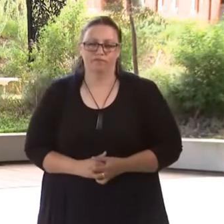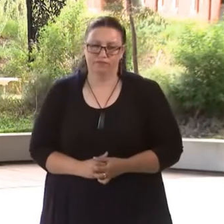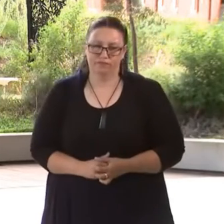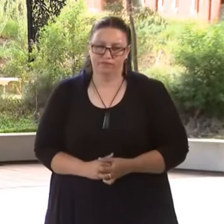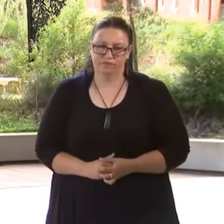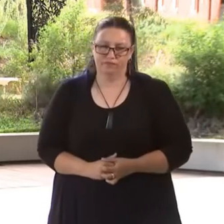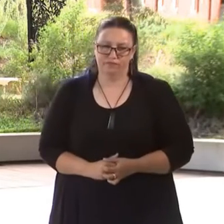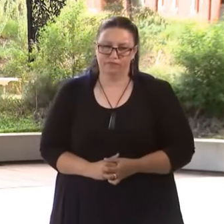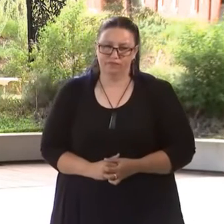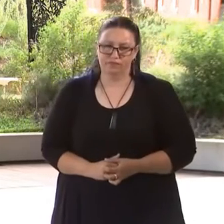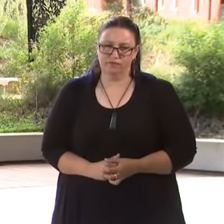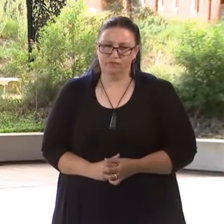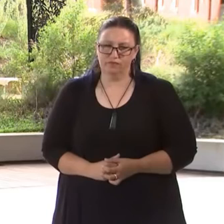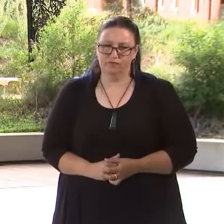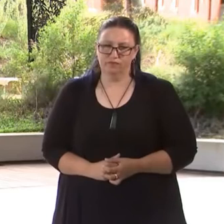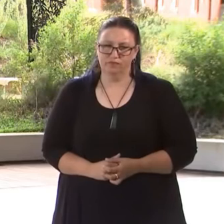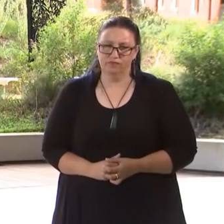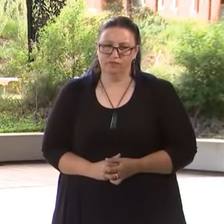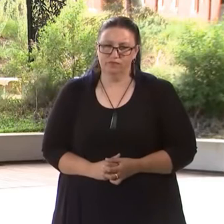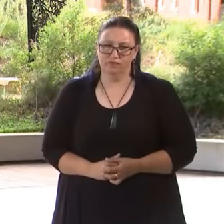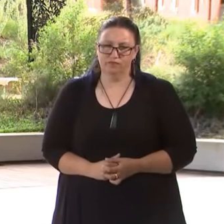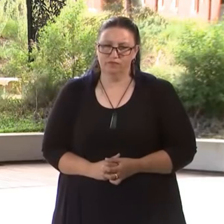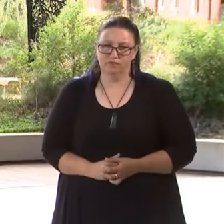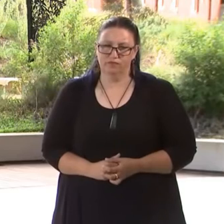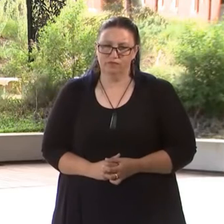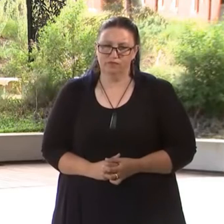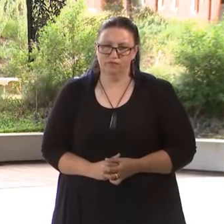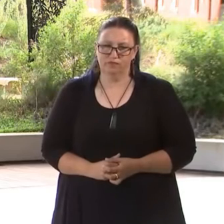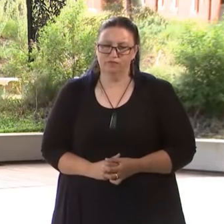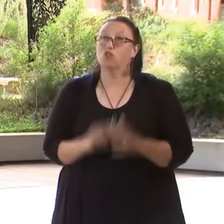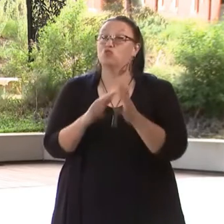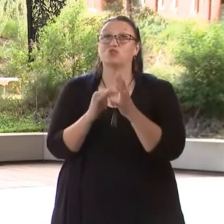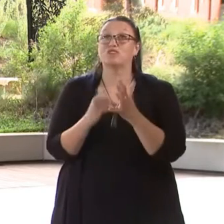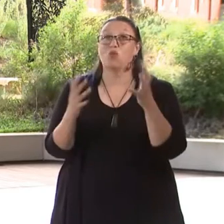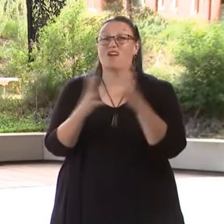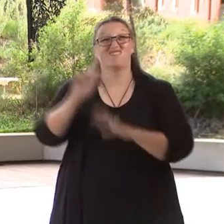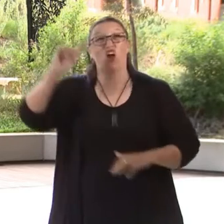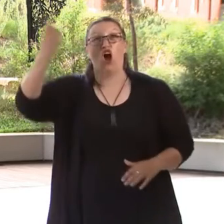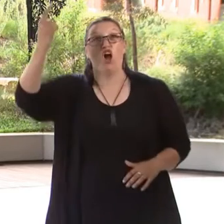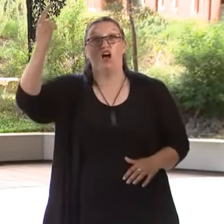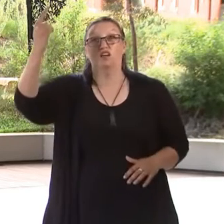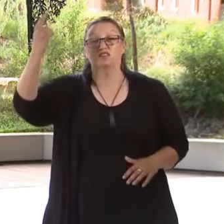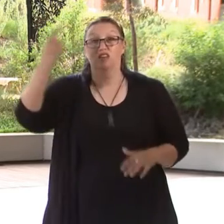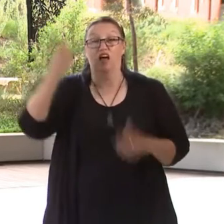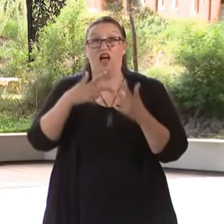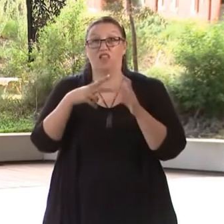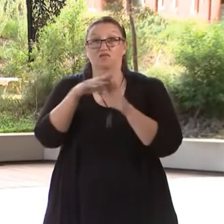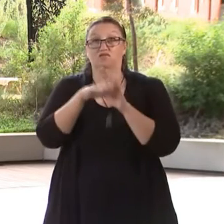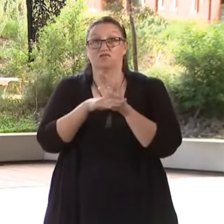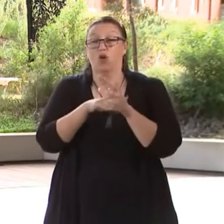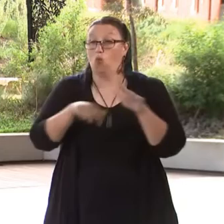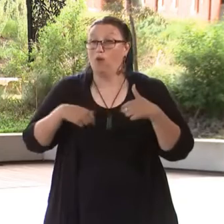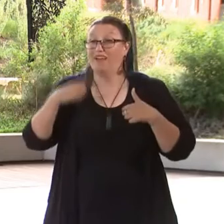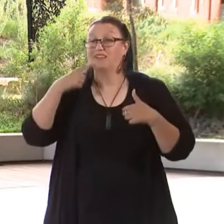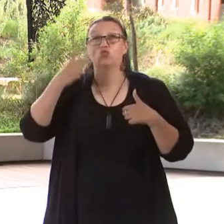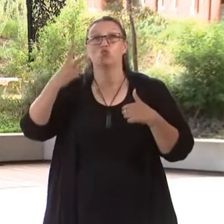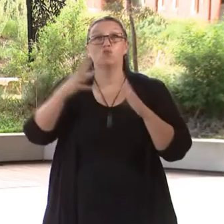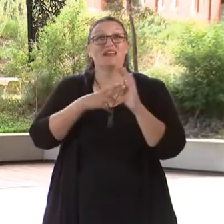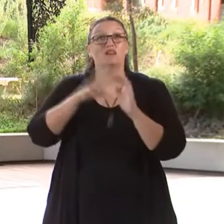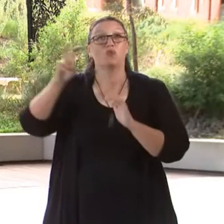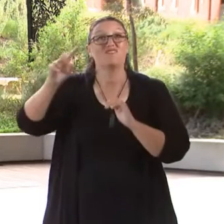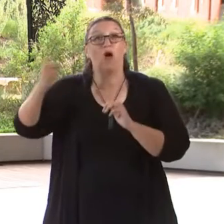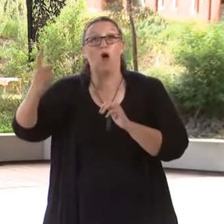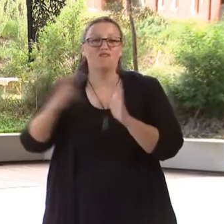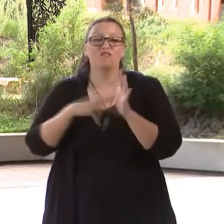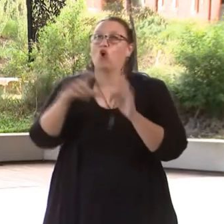led the other states when it's come to imposing certain restrictions. We were the ones that put in 2 square metres first. Victoria